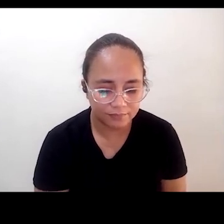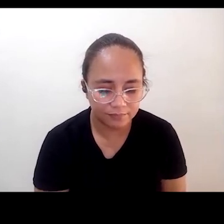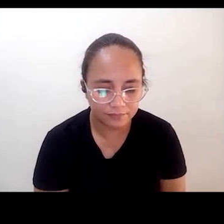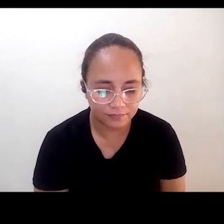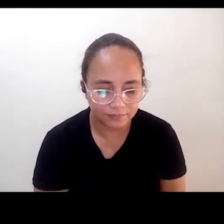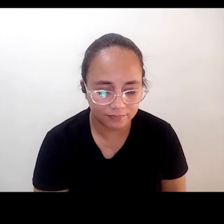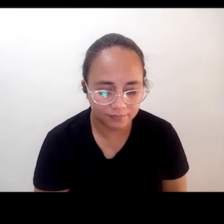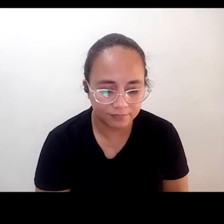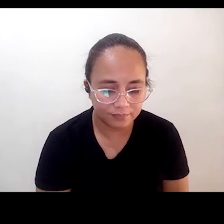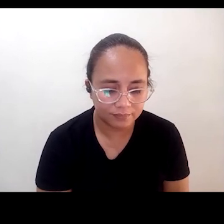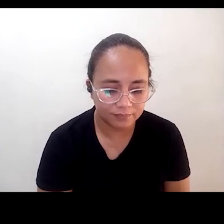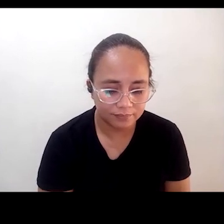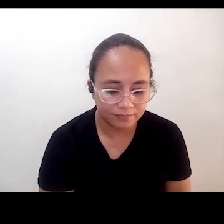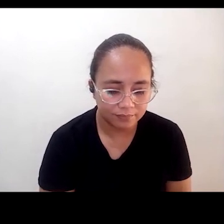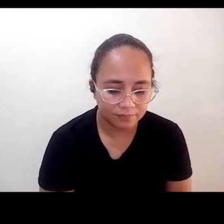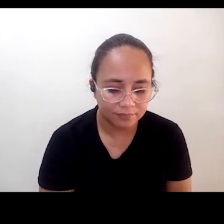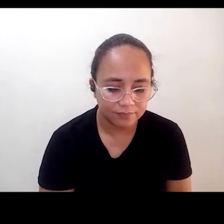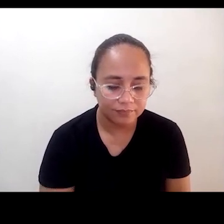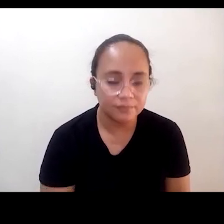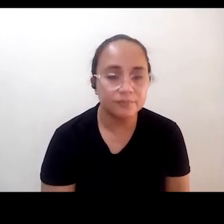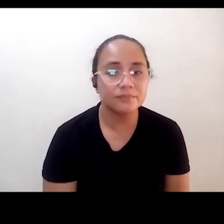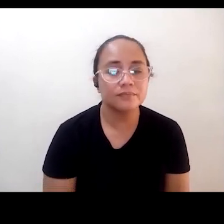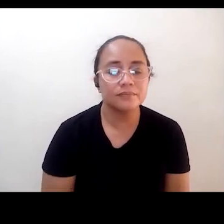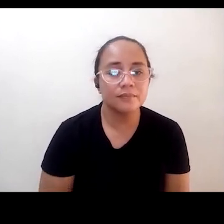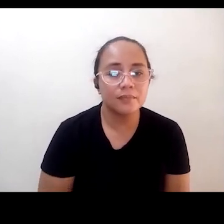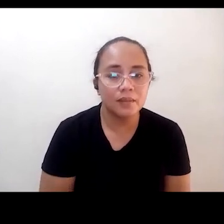Six, seven, eight.